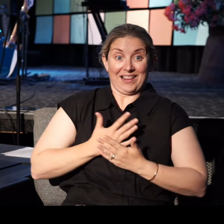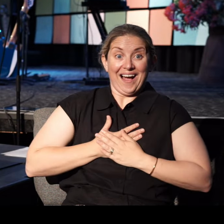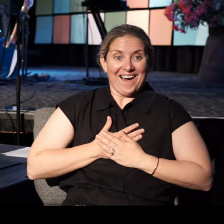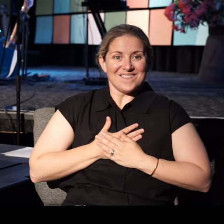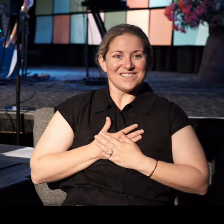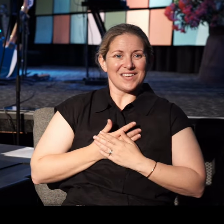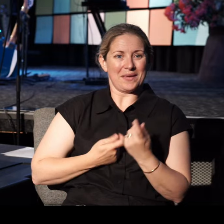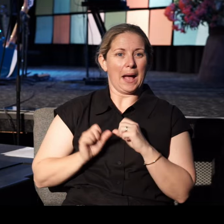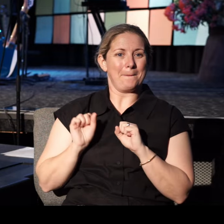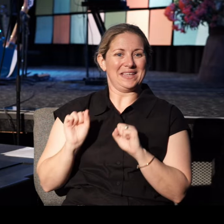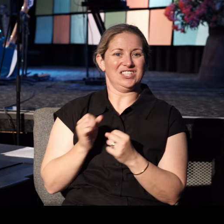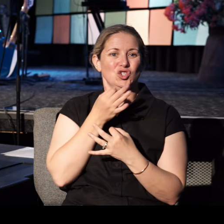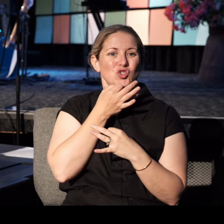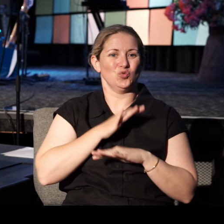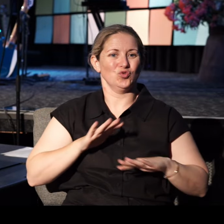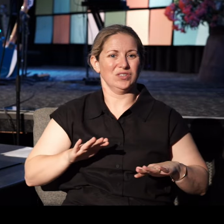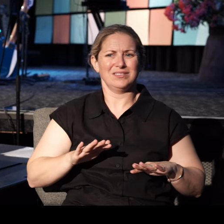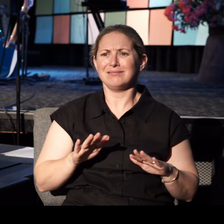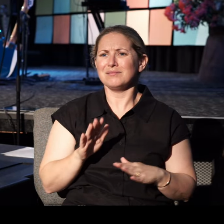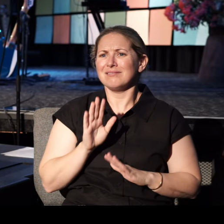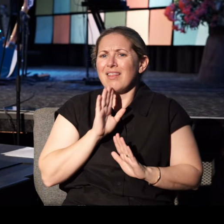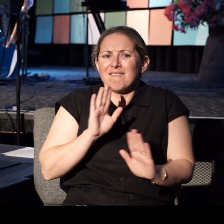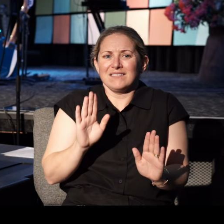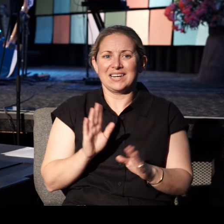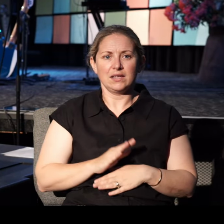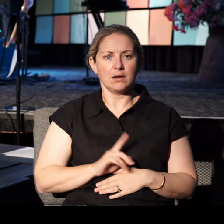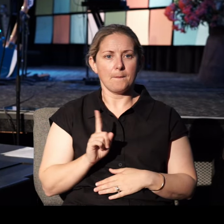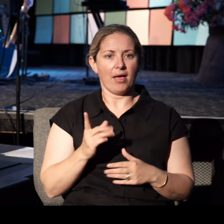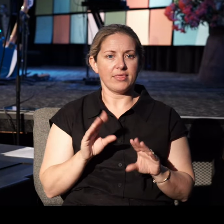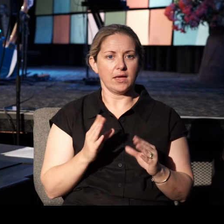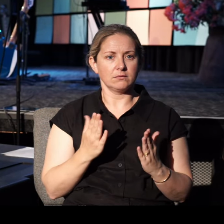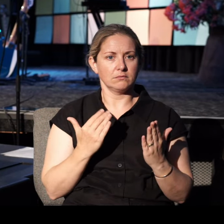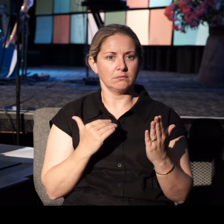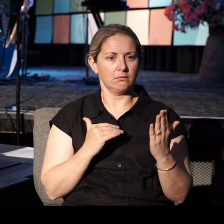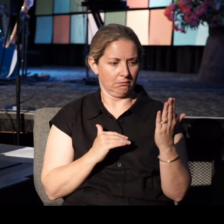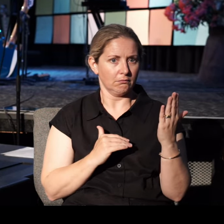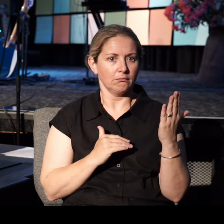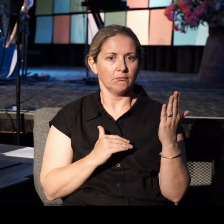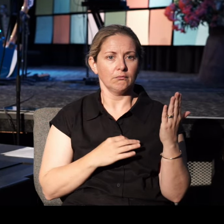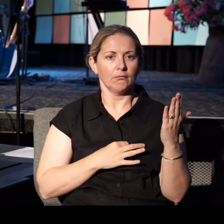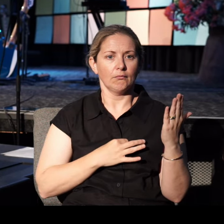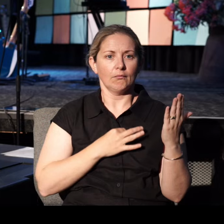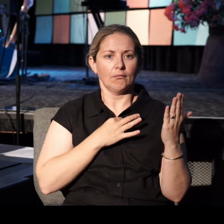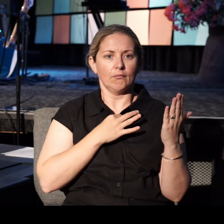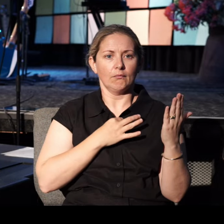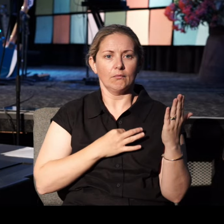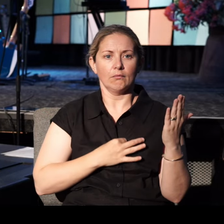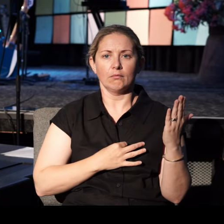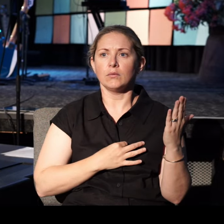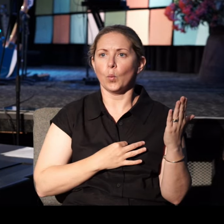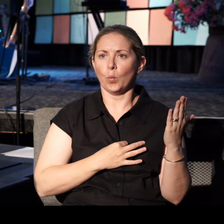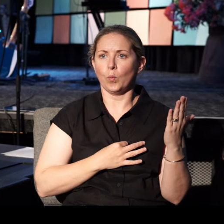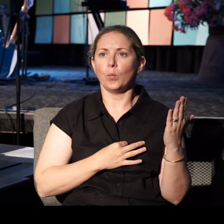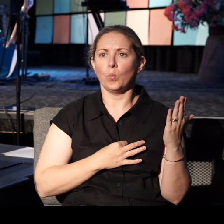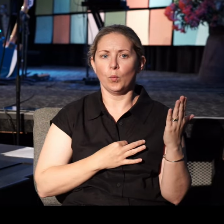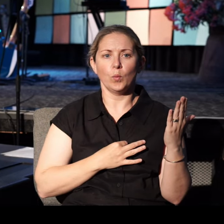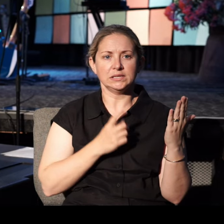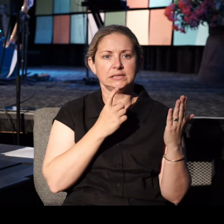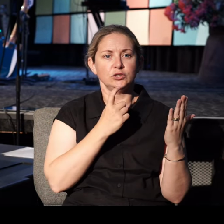his children. It's a beautiful verse. But he begins now to slide into the discriminating significance of that